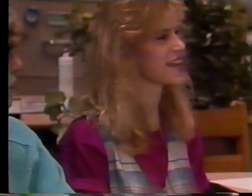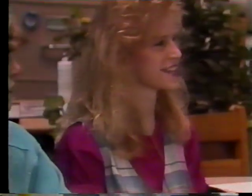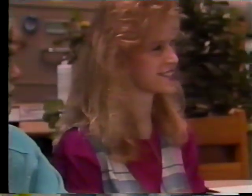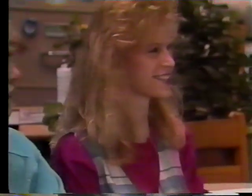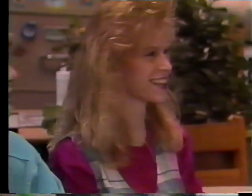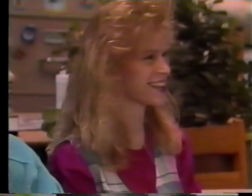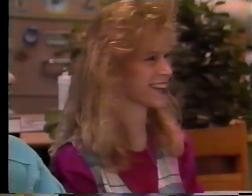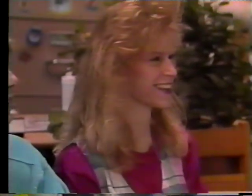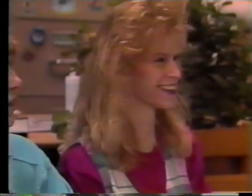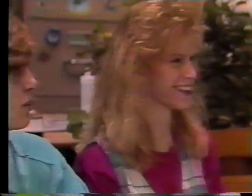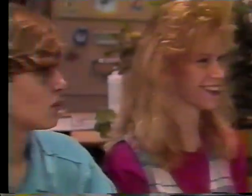Good.